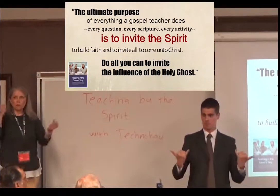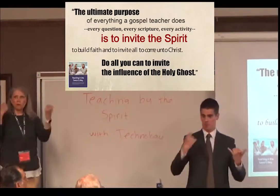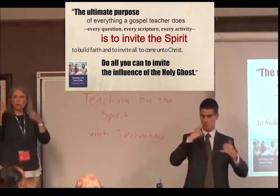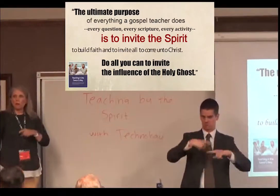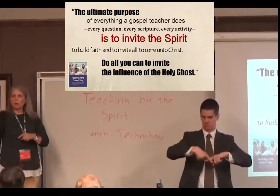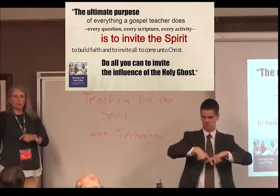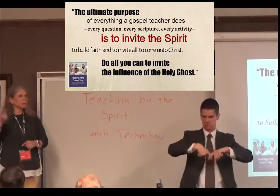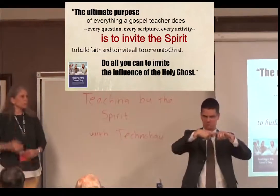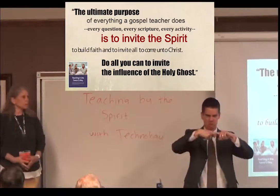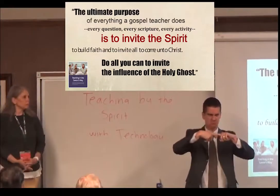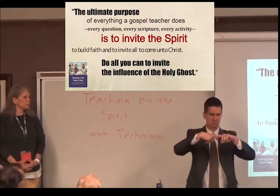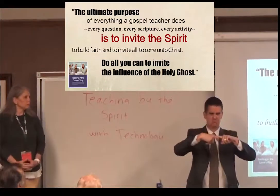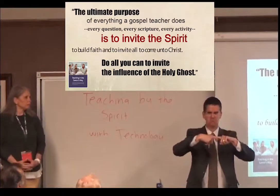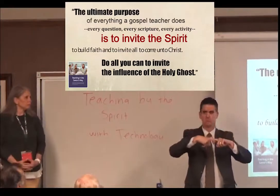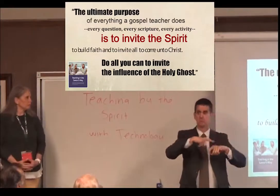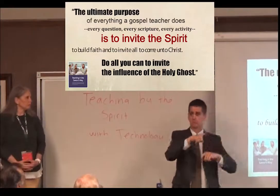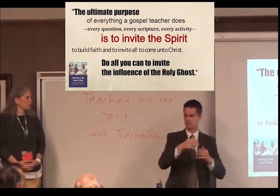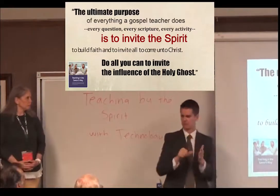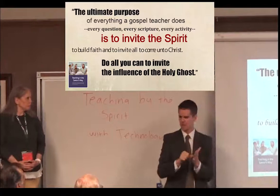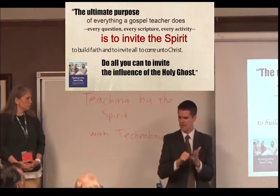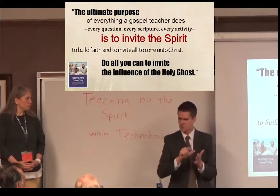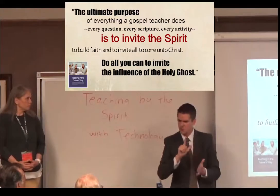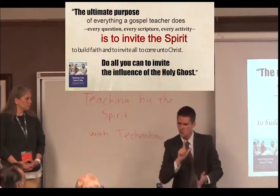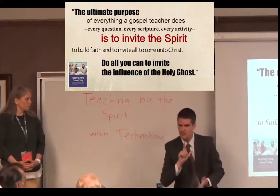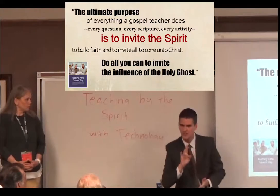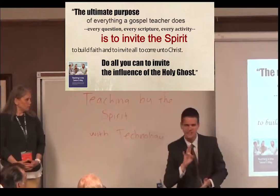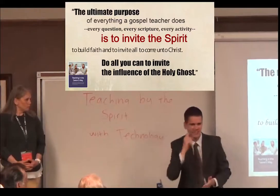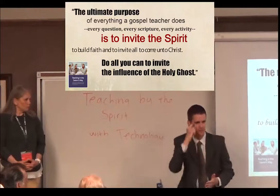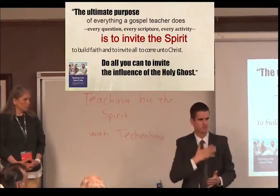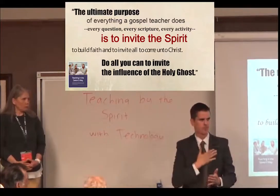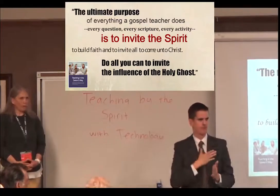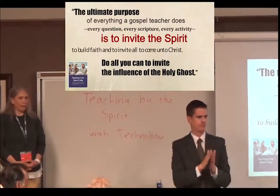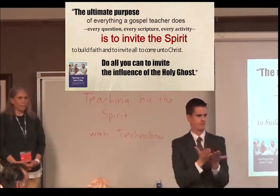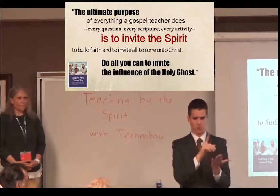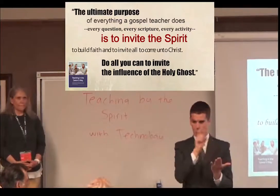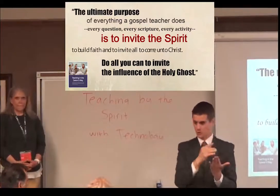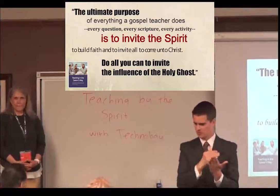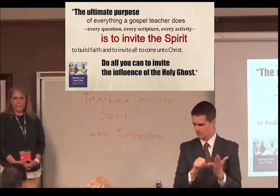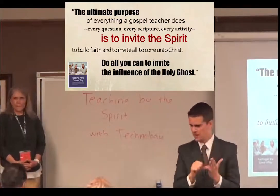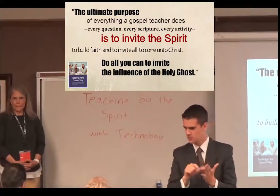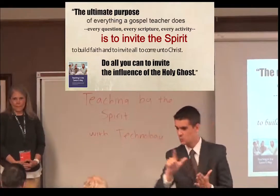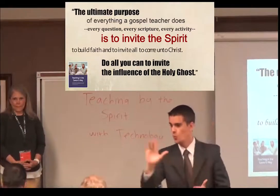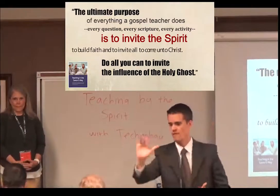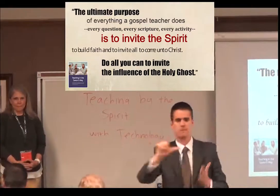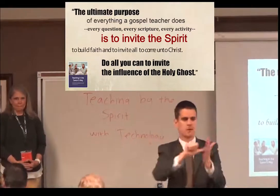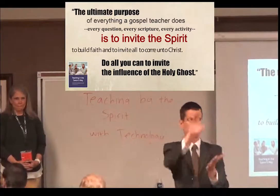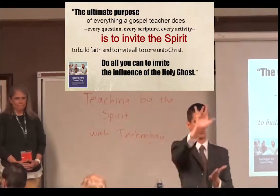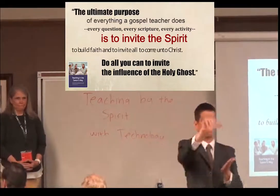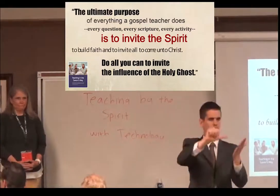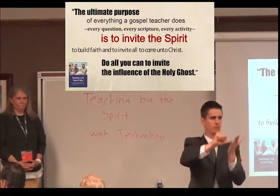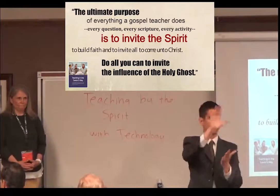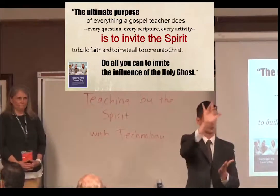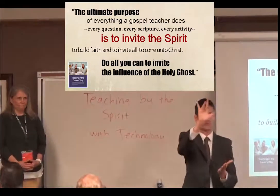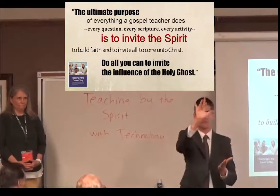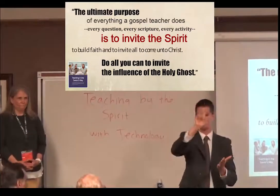Now, we're going to hold off on our discussion for a minute. I think my page is 25. Page